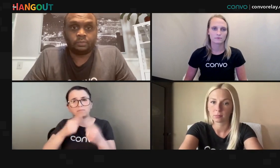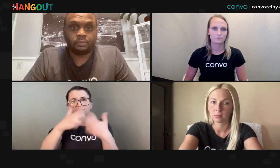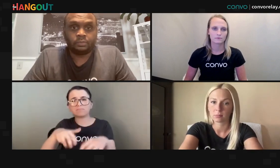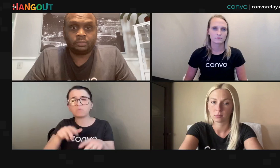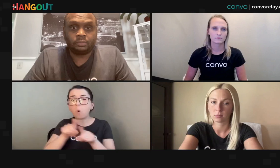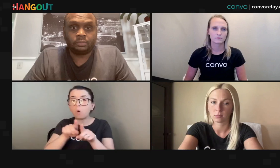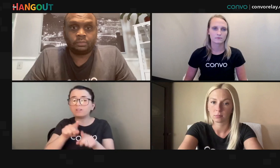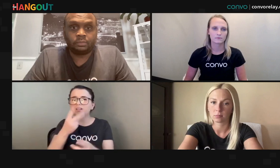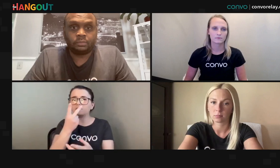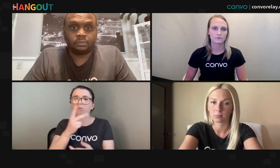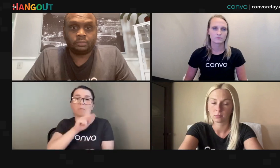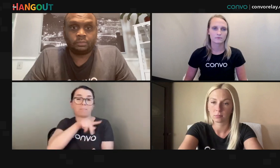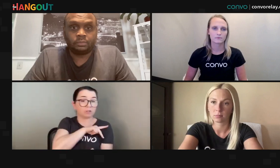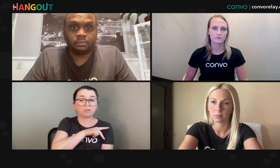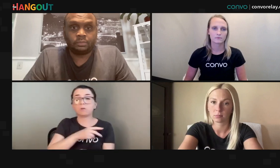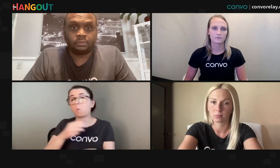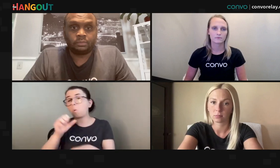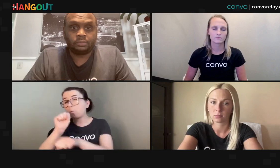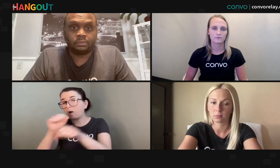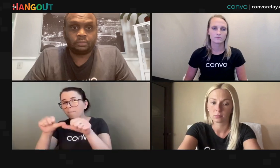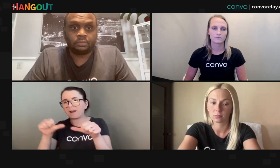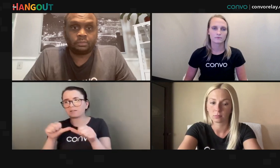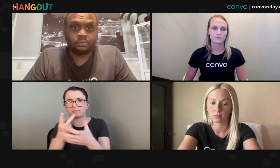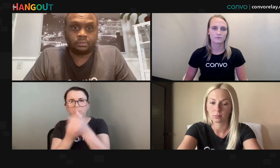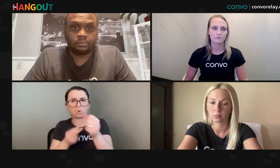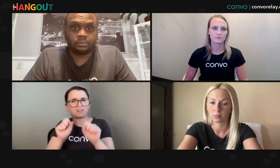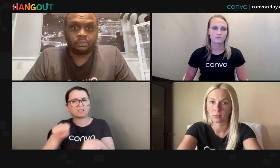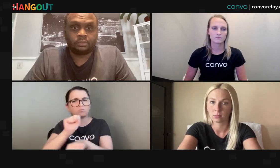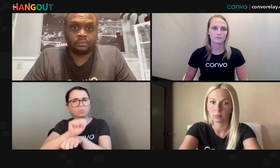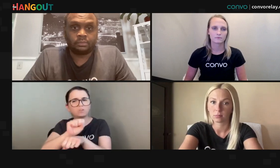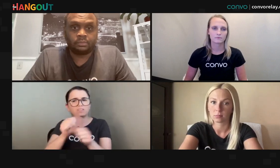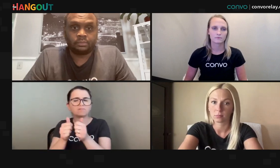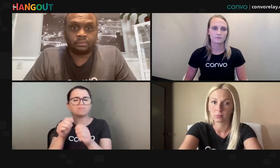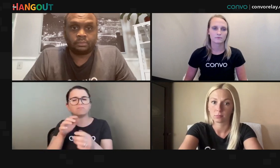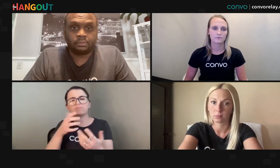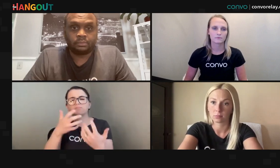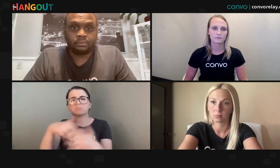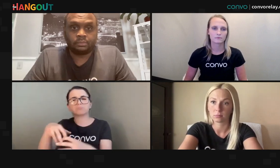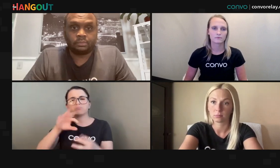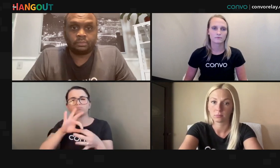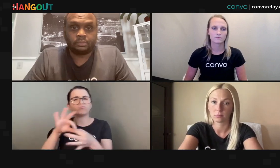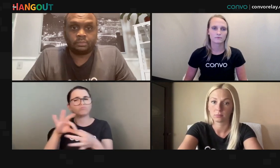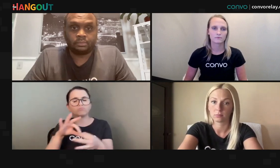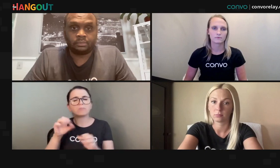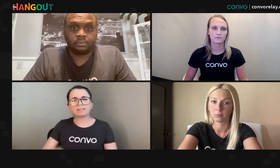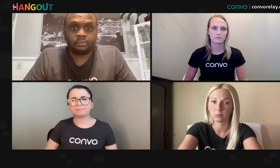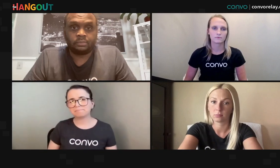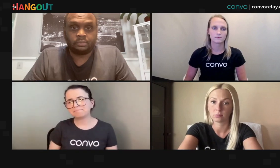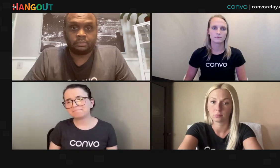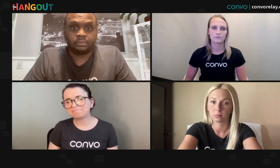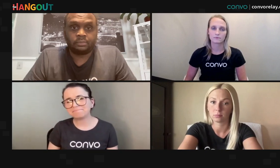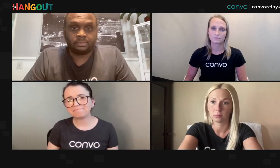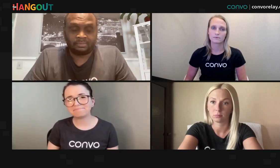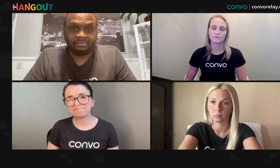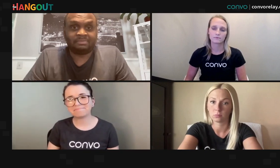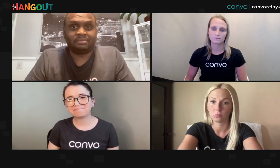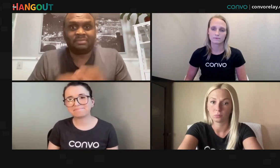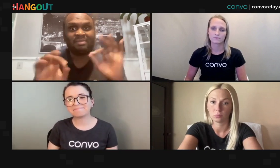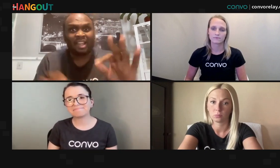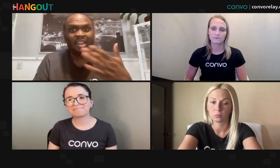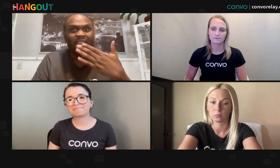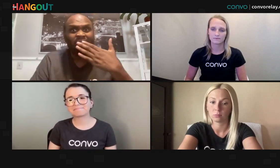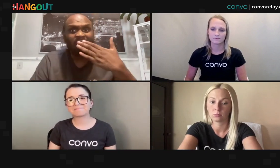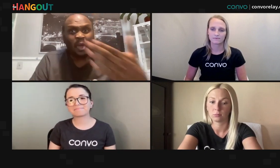that, we'd be happy to work out for you, for both your personal and workplace phone numbers.